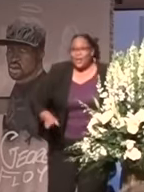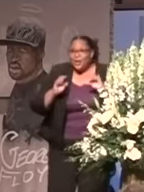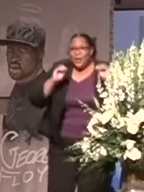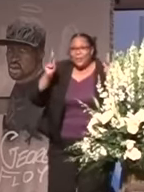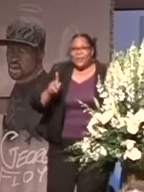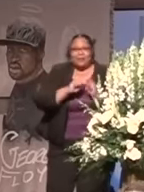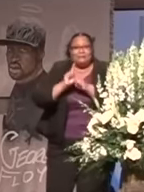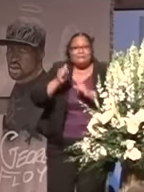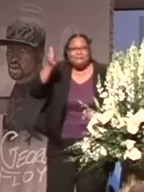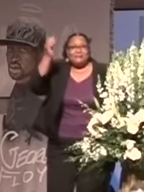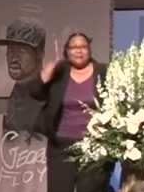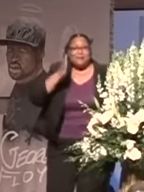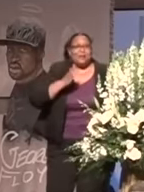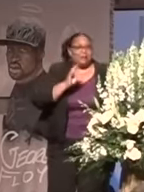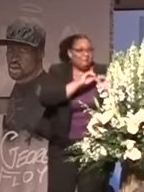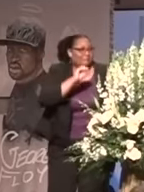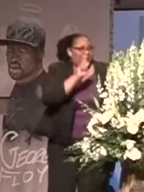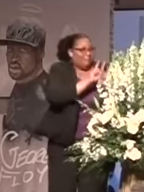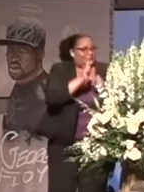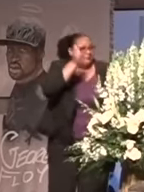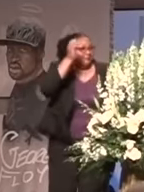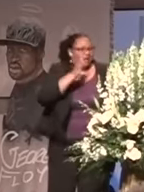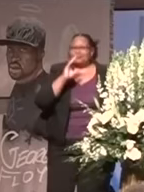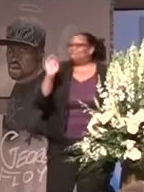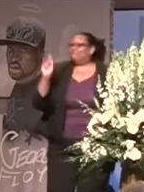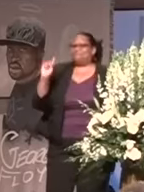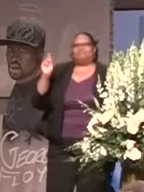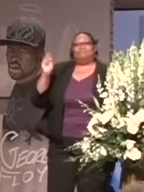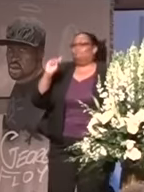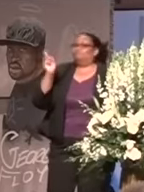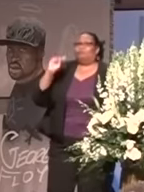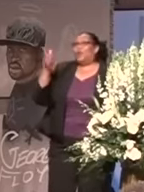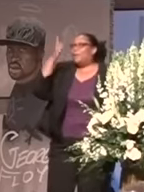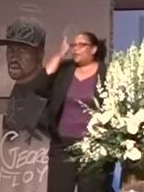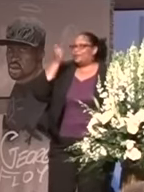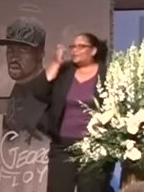Nobody like I Nobody like I